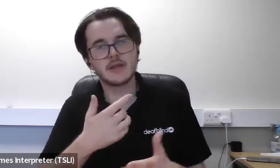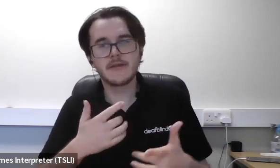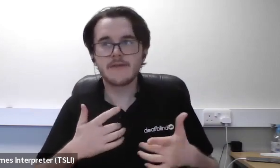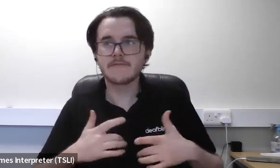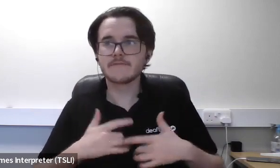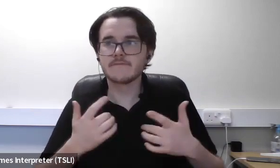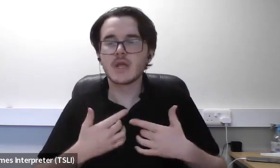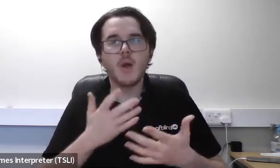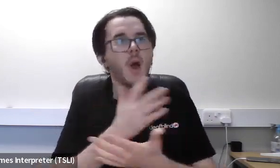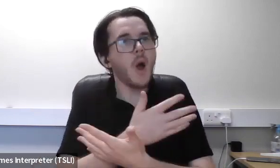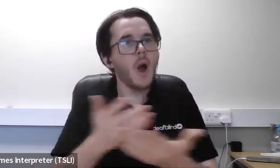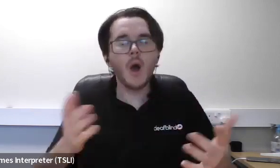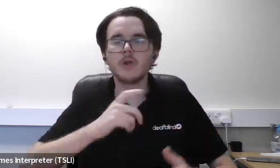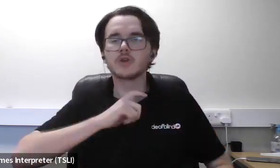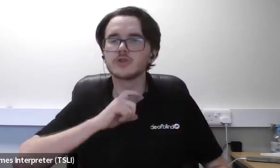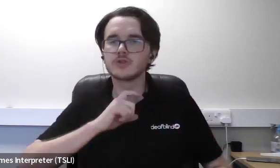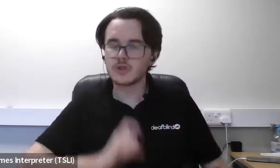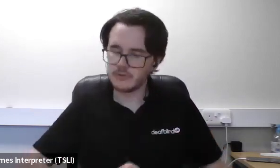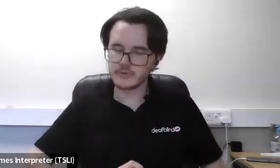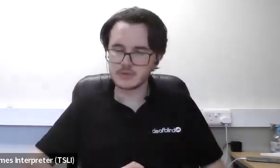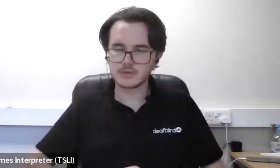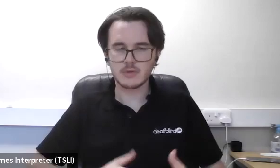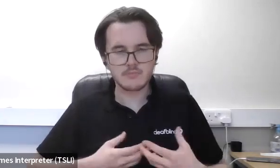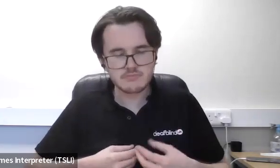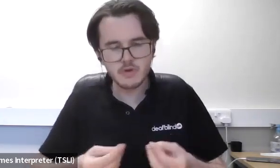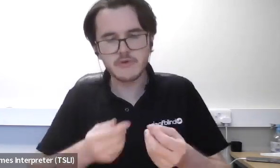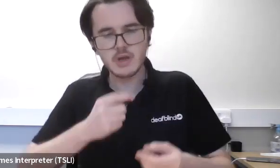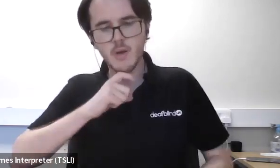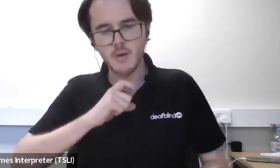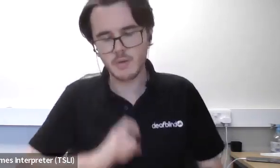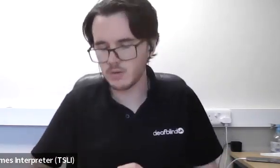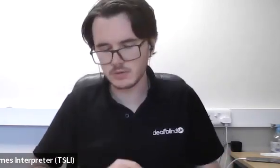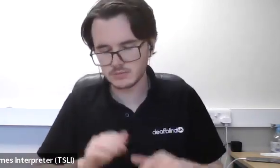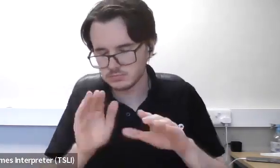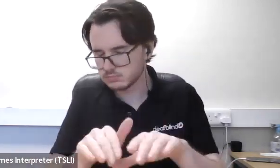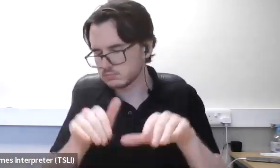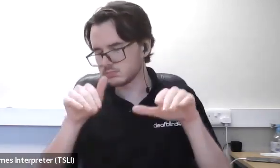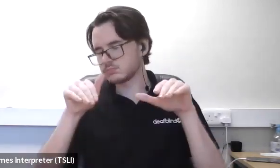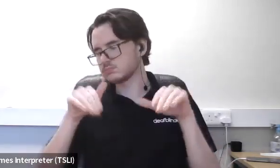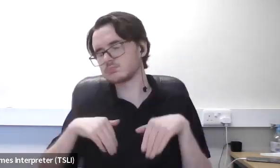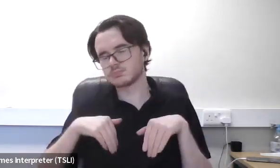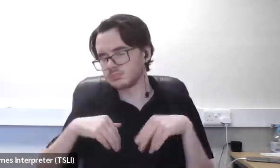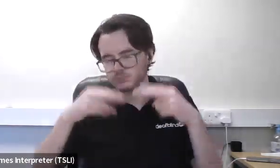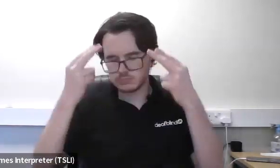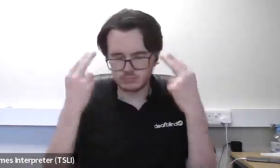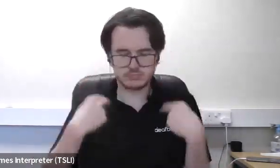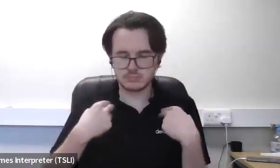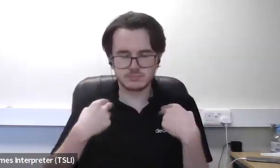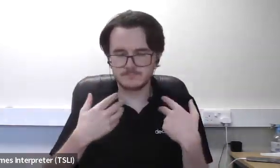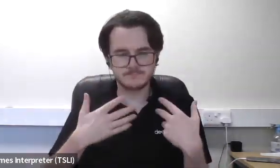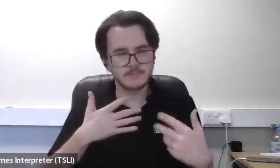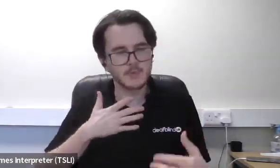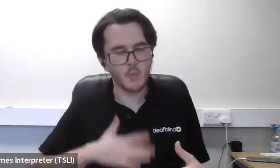all confidence and motivation to participate in active and social opportunities outside of their own